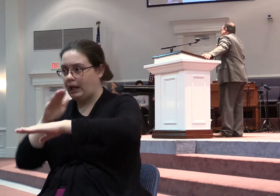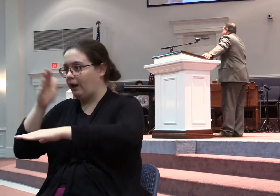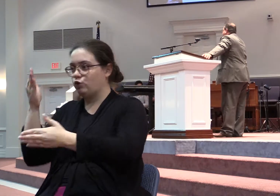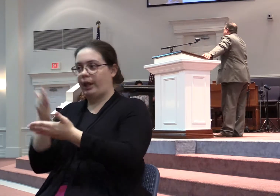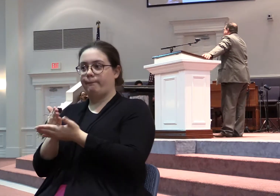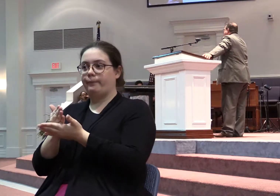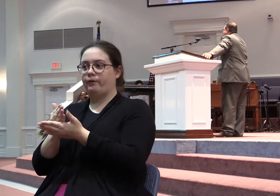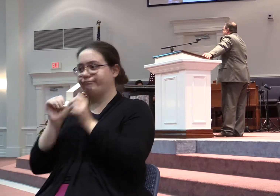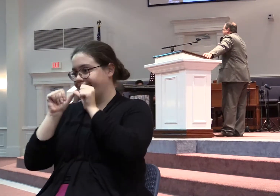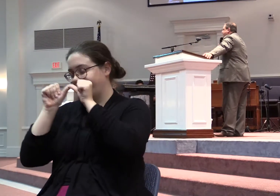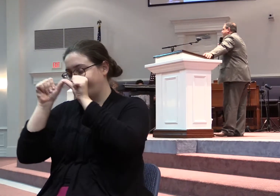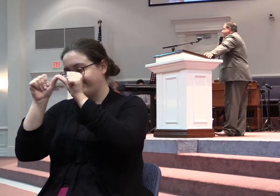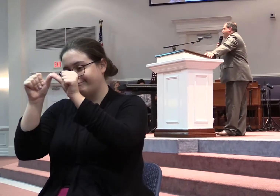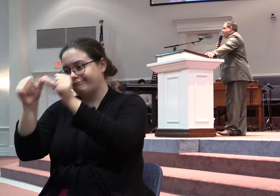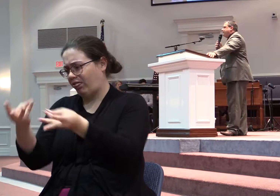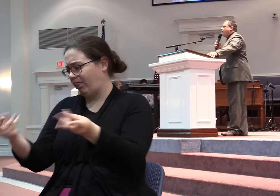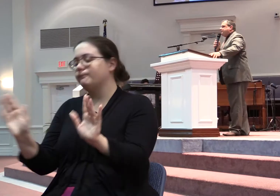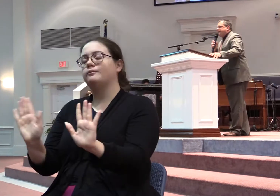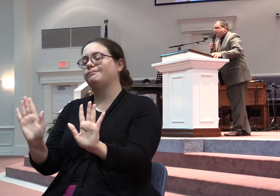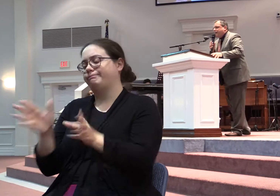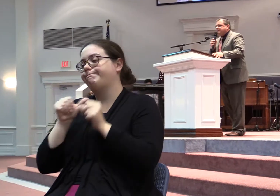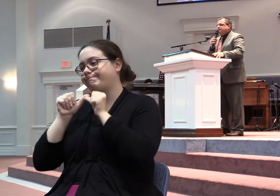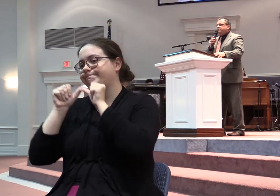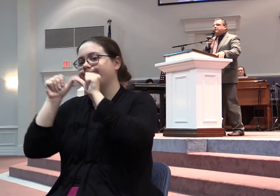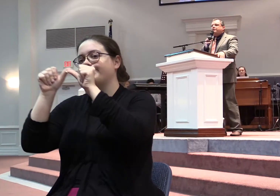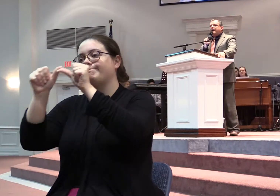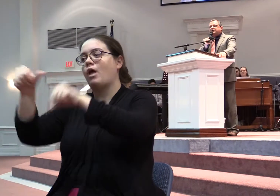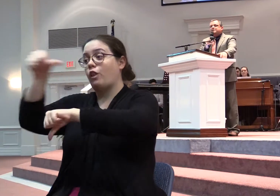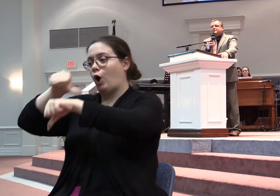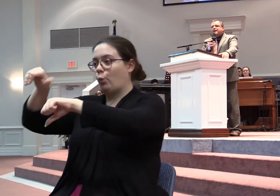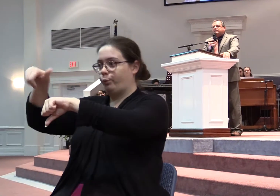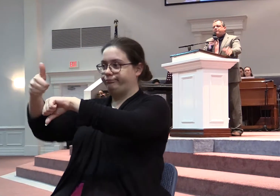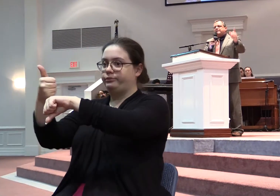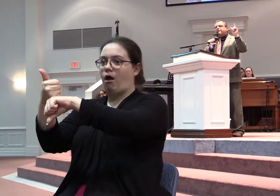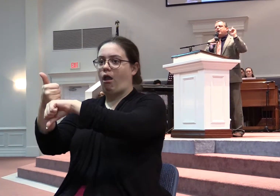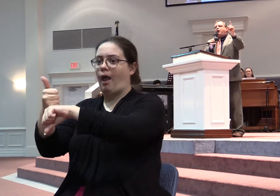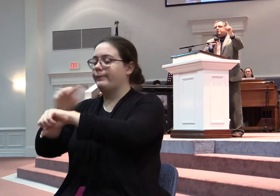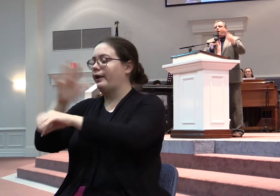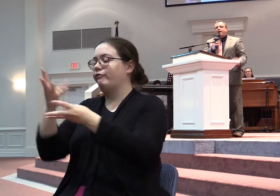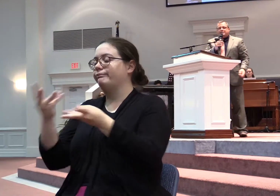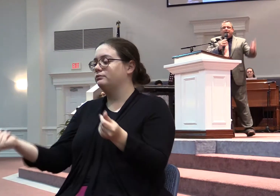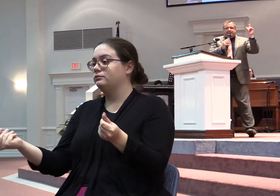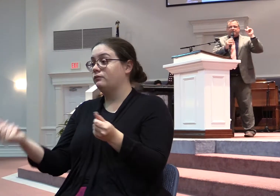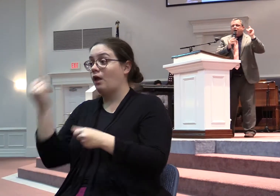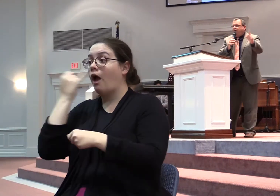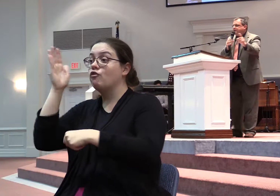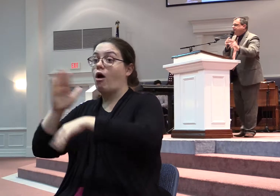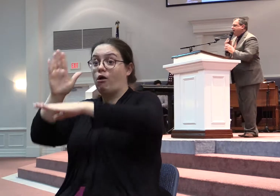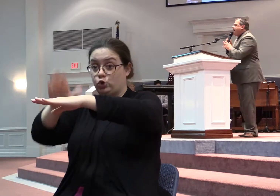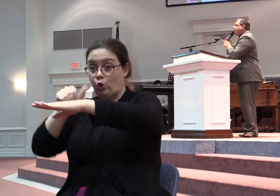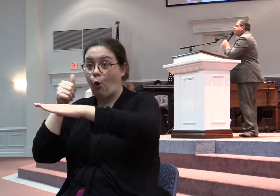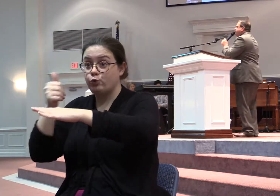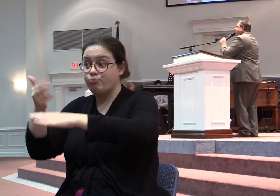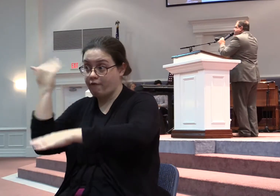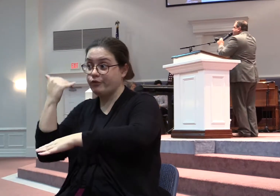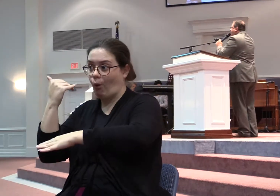stops. That call never goes away. That anointing that he places on you never vanishes. So if he's ever called you once, he's still calling you today.